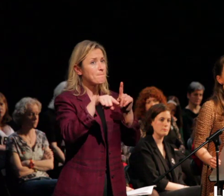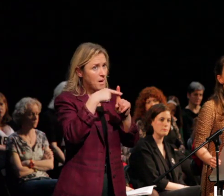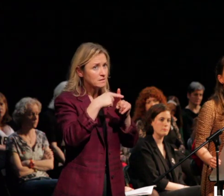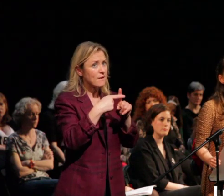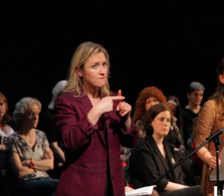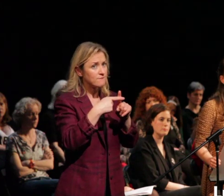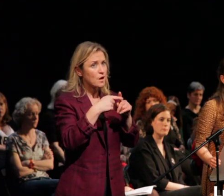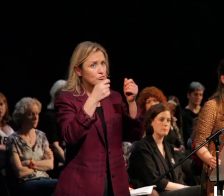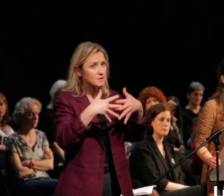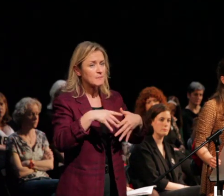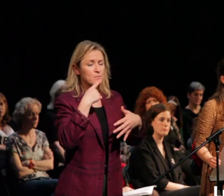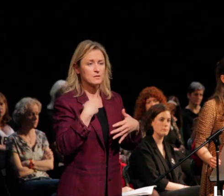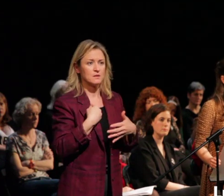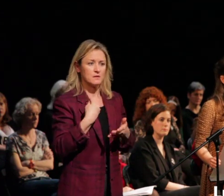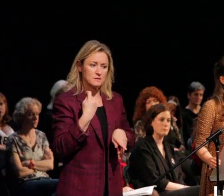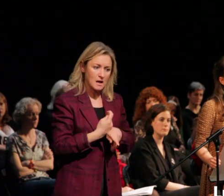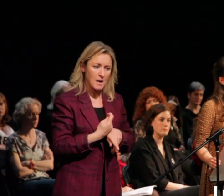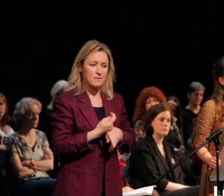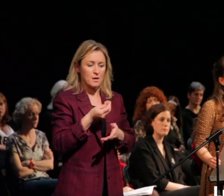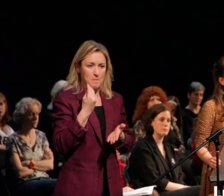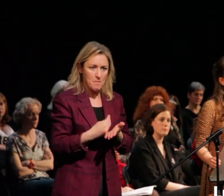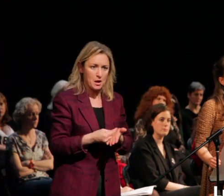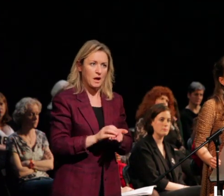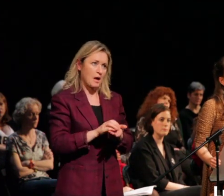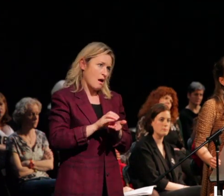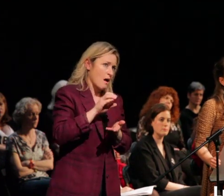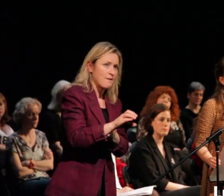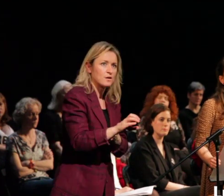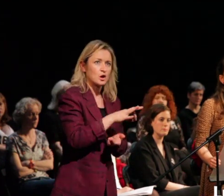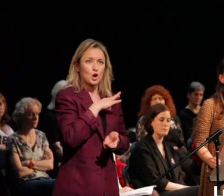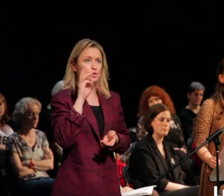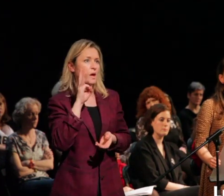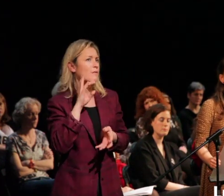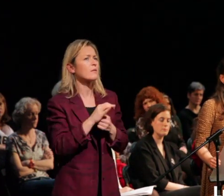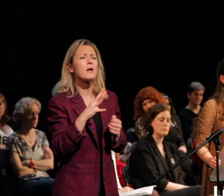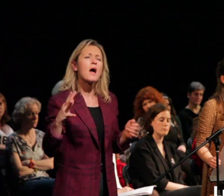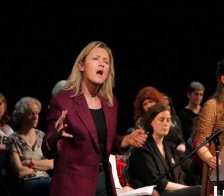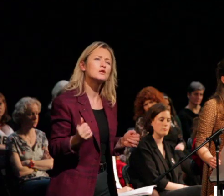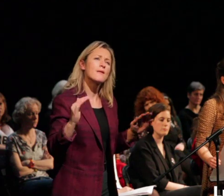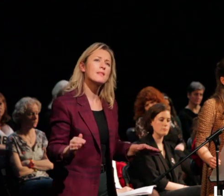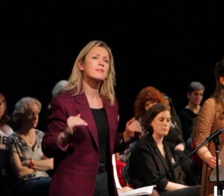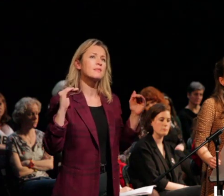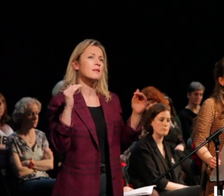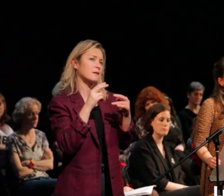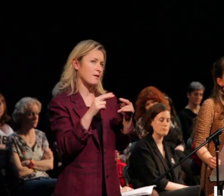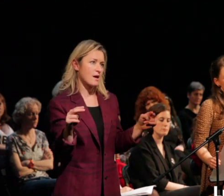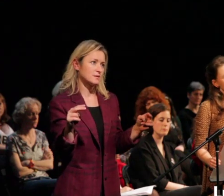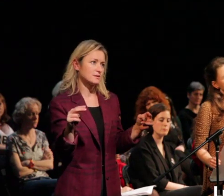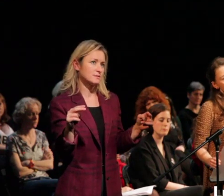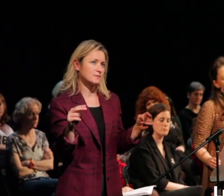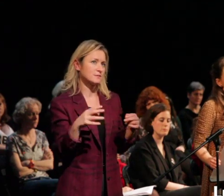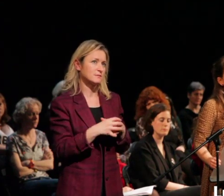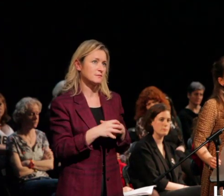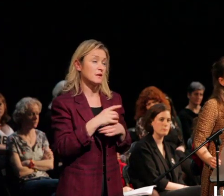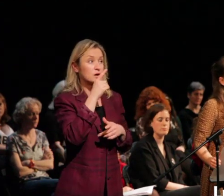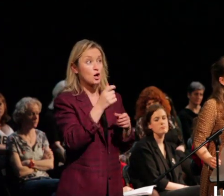overwhelmingly, considering the time and money and effort and goodwill that went into a lot of them, they didn't achieve as much as they should have done. I could talk all